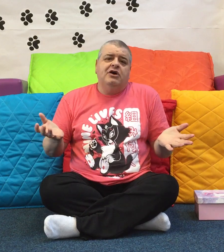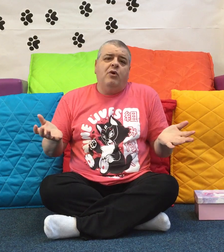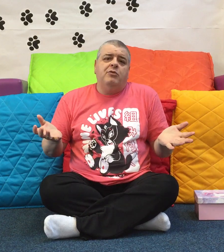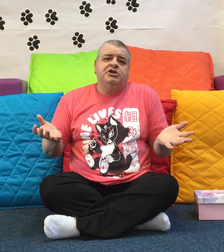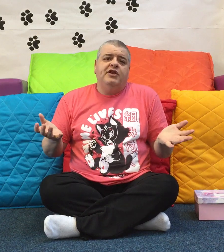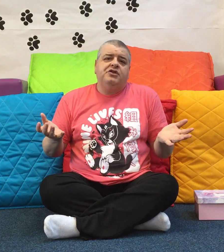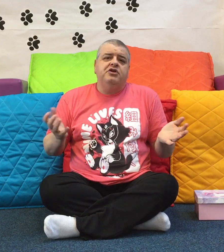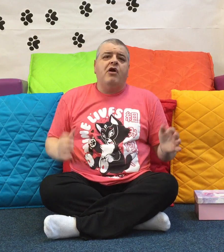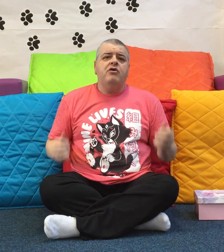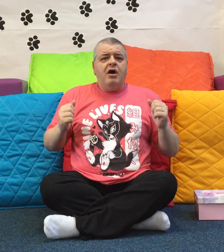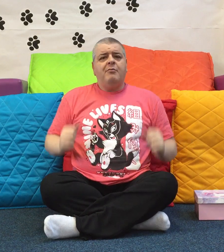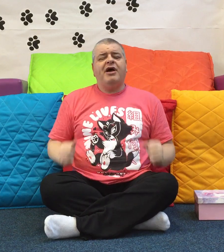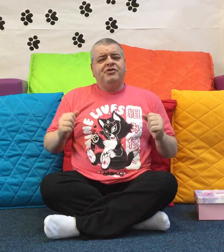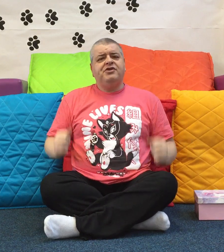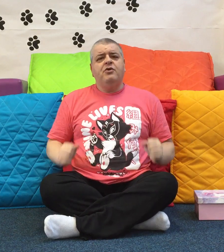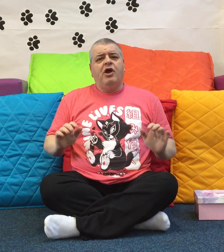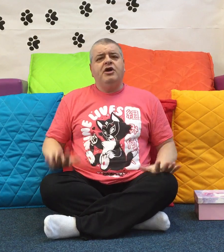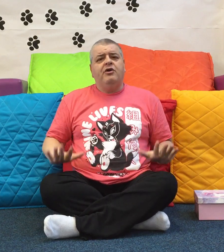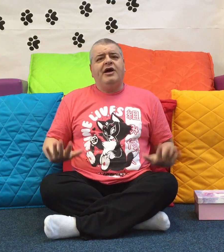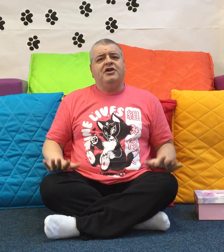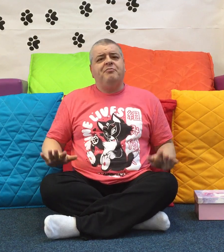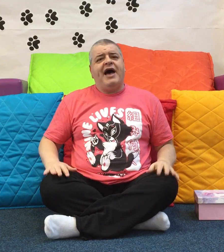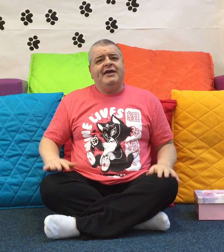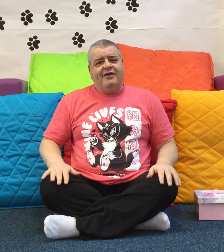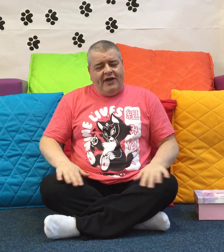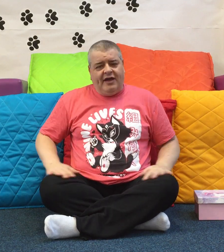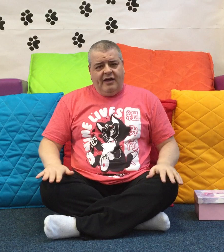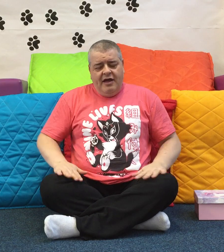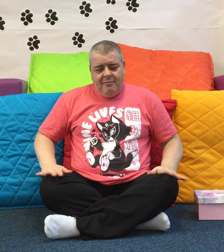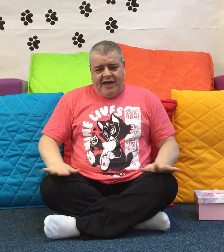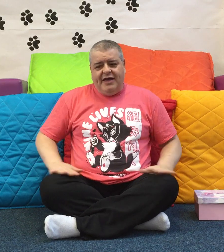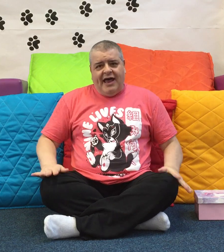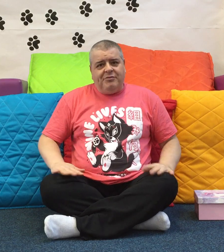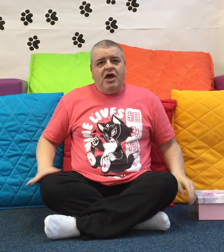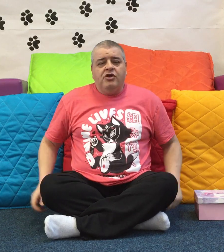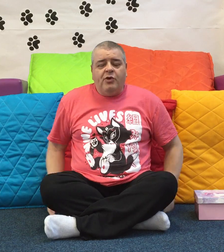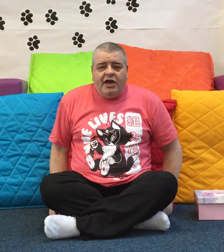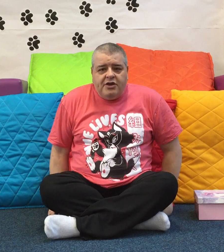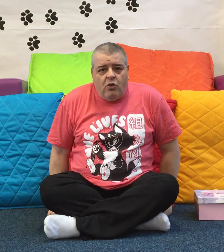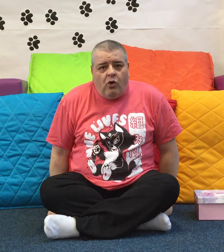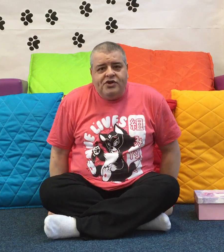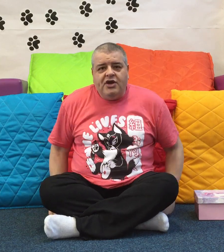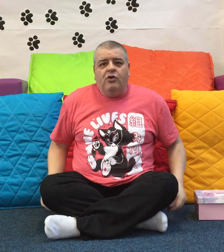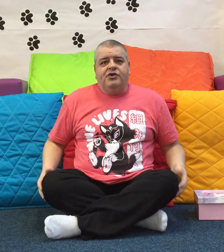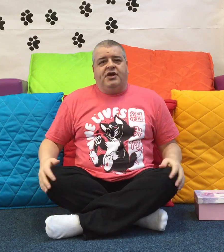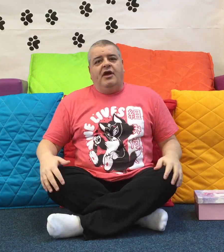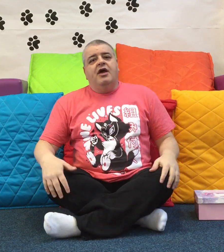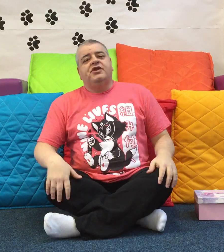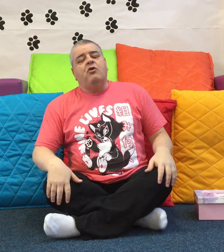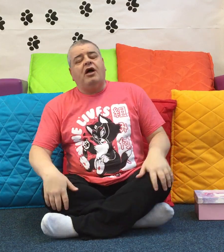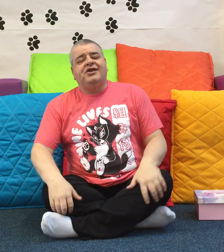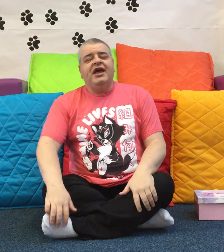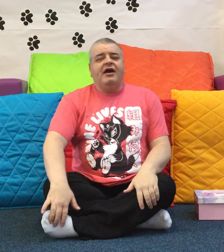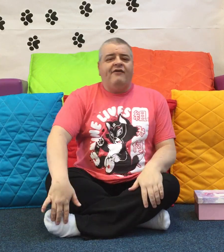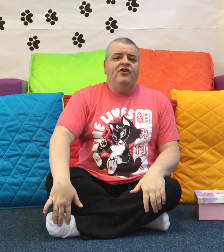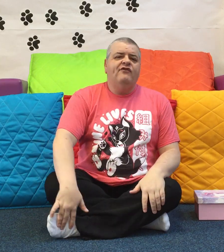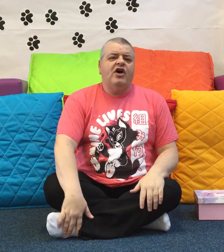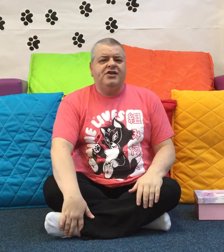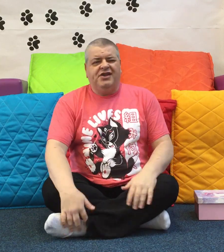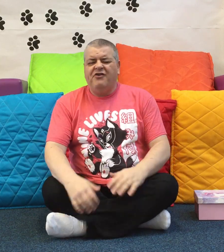little one watching this on your own, perhaps just do what I do and just pat your thing, pat your laps. So we're going to do Horsey Horsey. So I'll sing a few verses. There